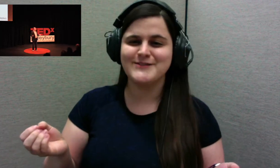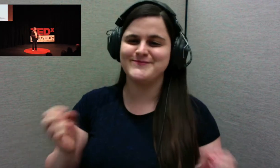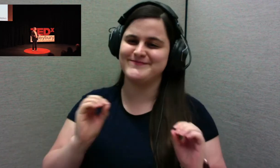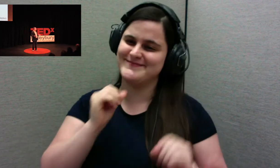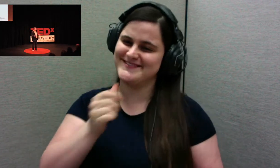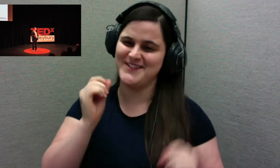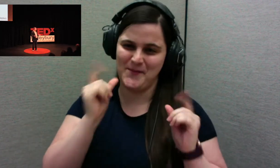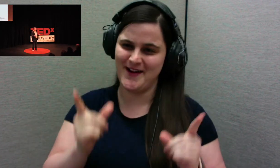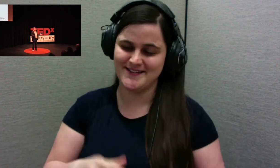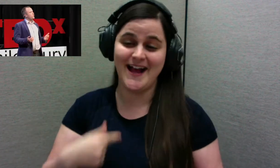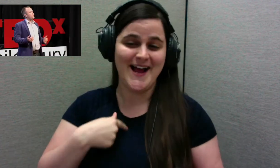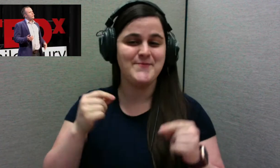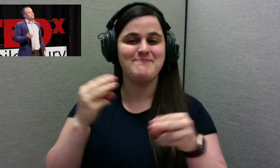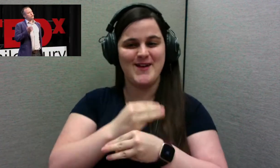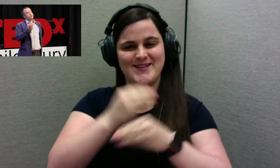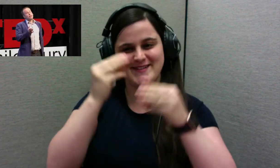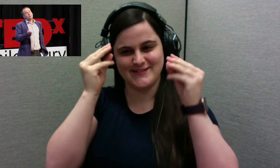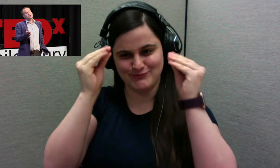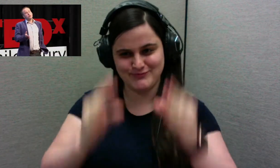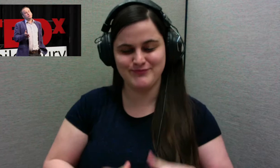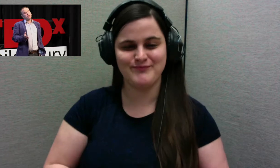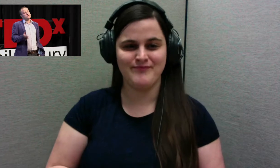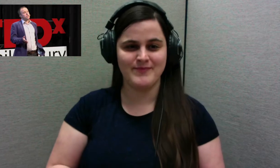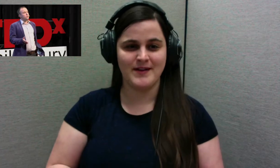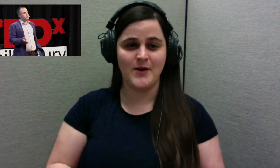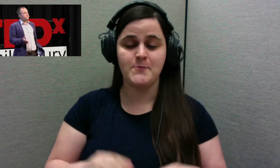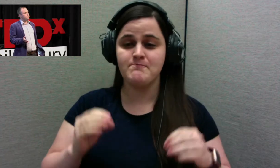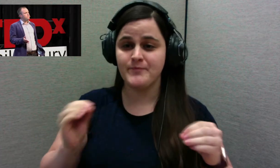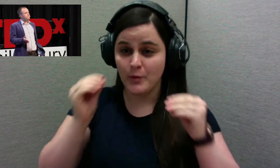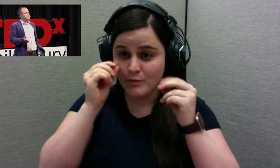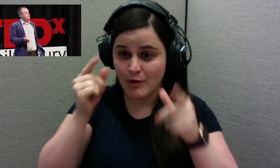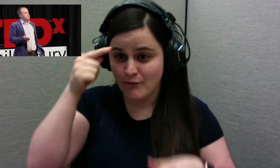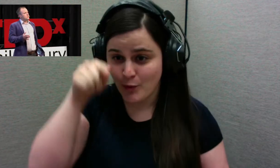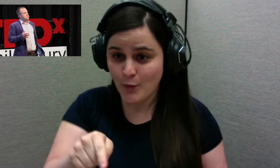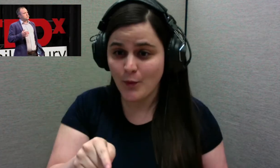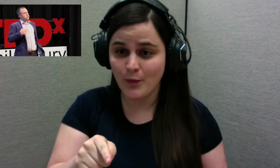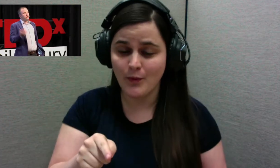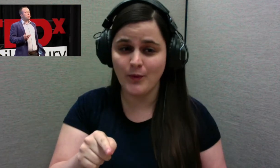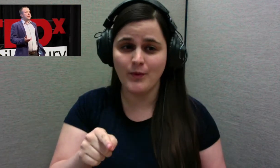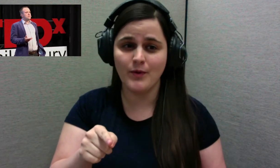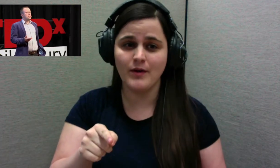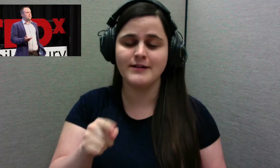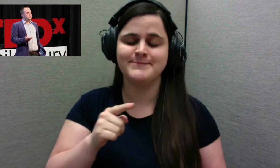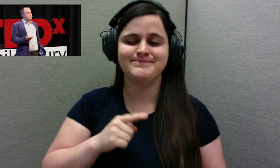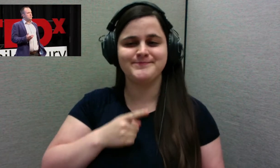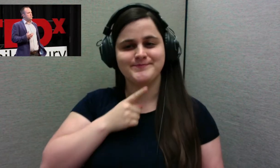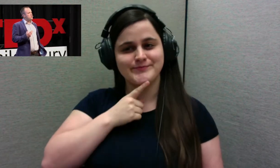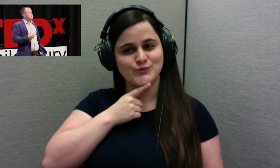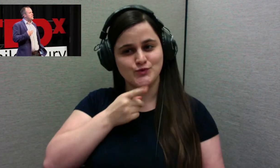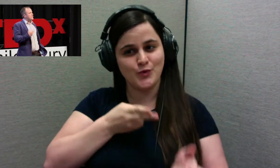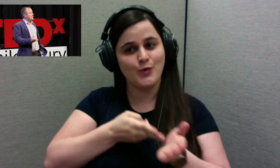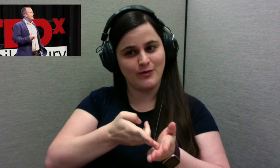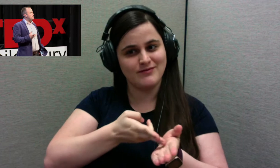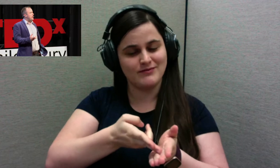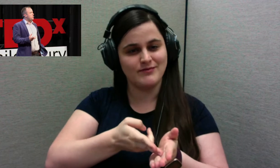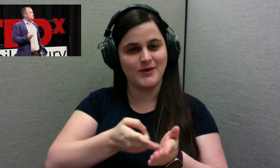me, and I'm a maths teacher. So it should really come as no surprise to you. The truth is, we've